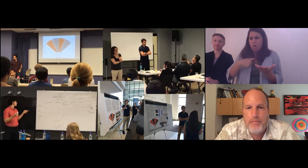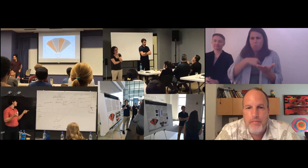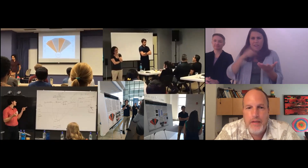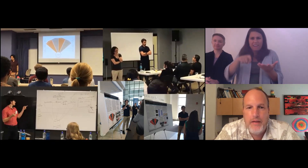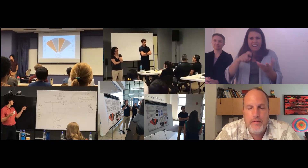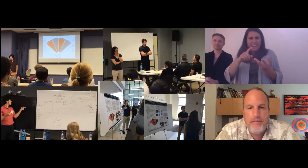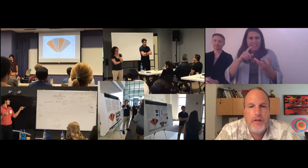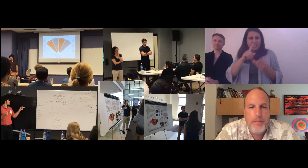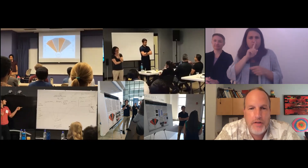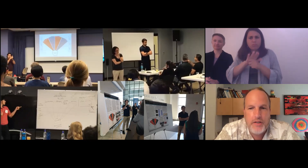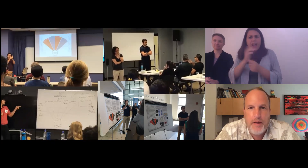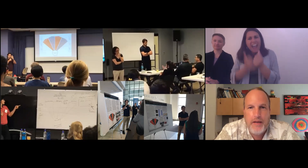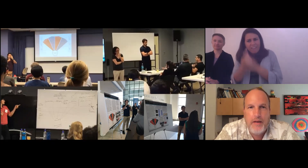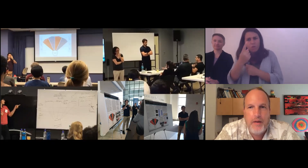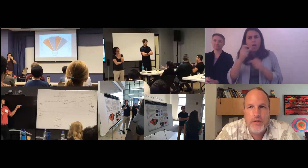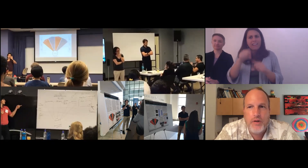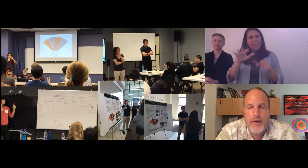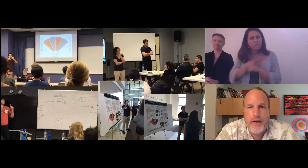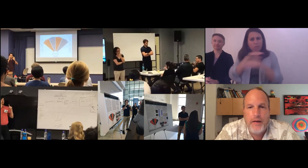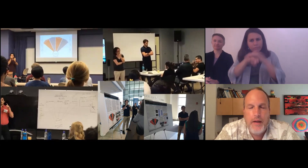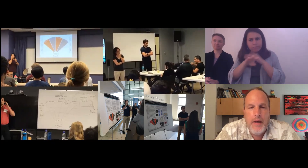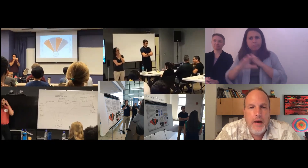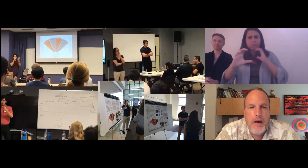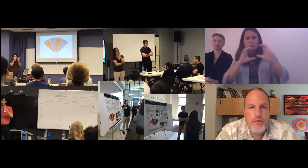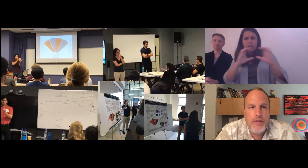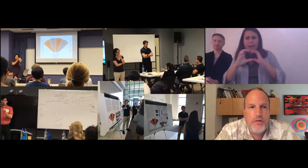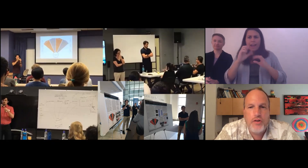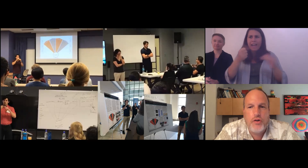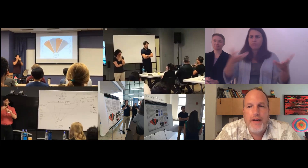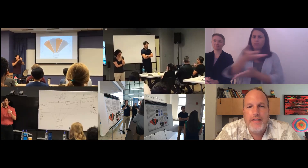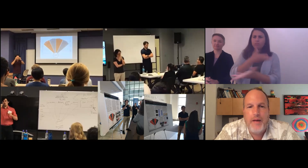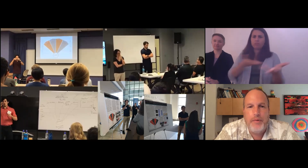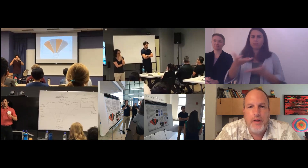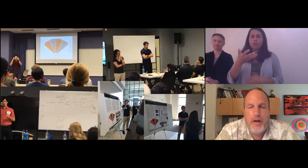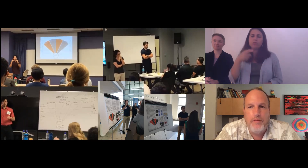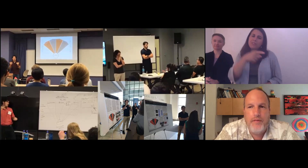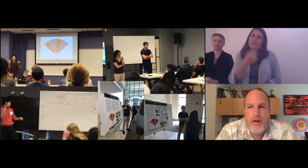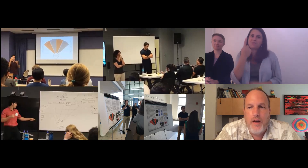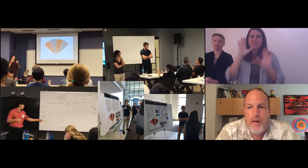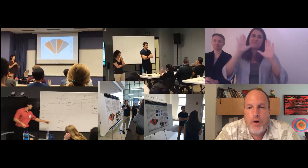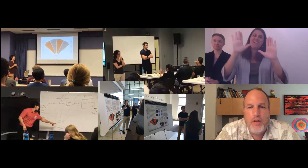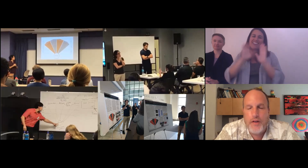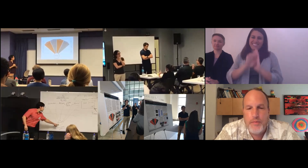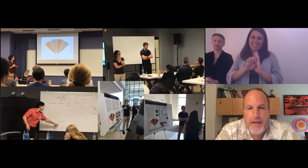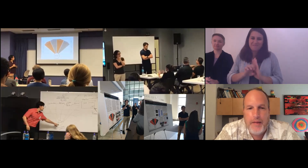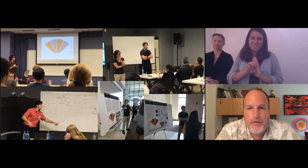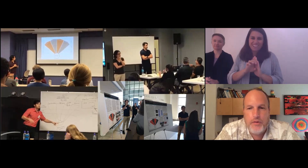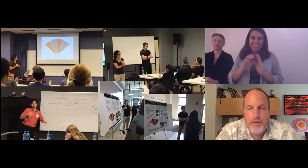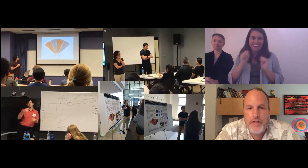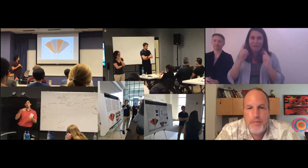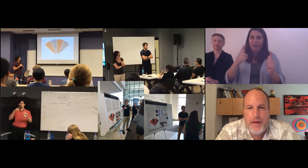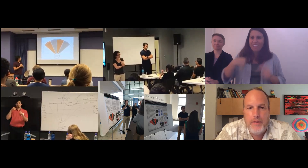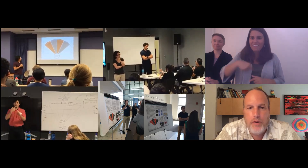can fully participate in what's going on. So this was just a great example of all of us being able